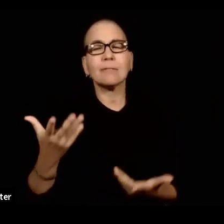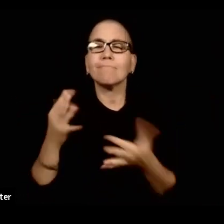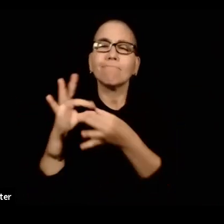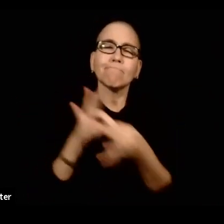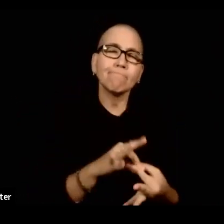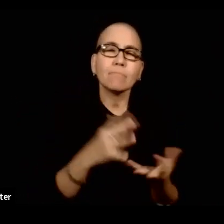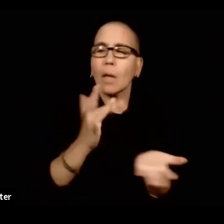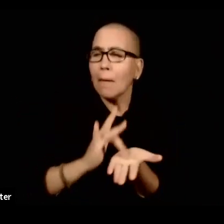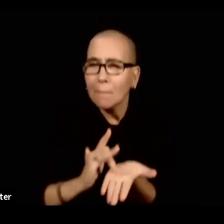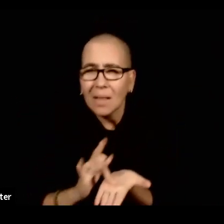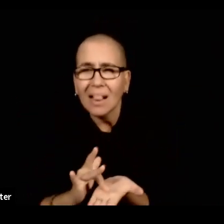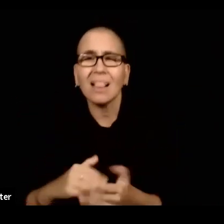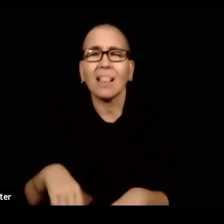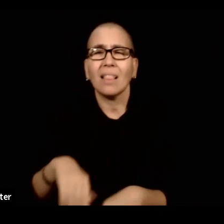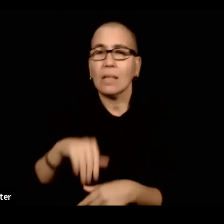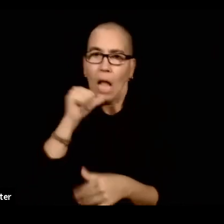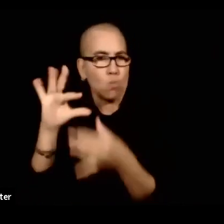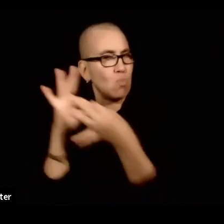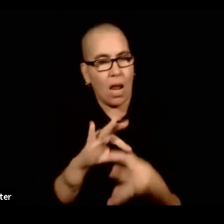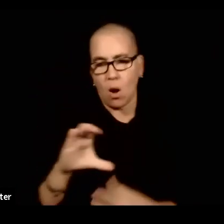volume yesterday was